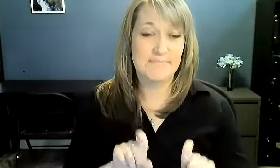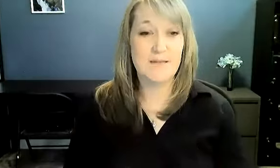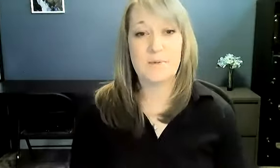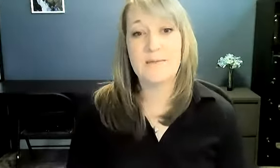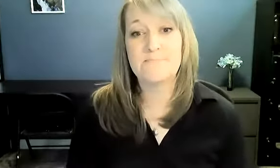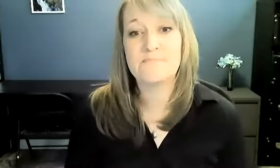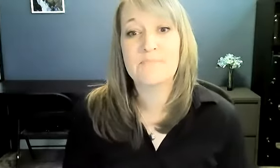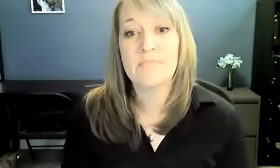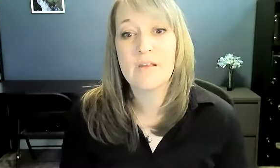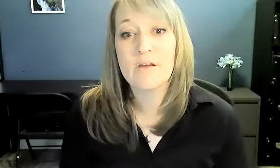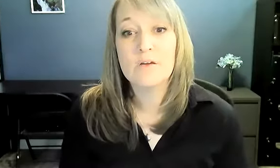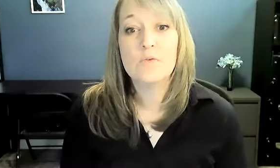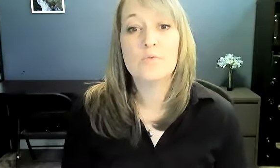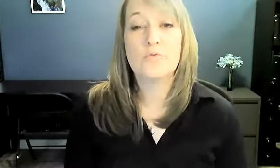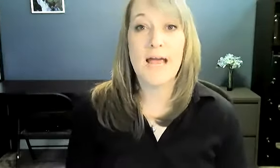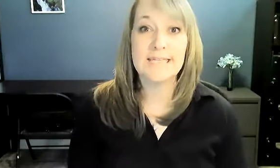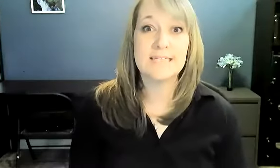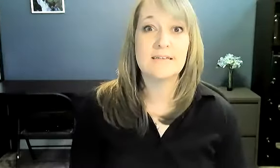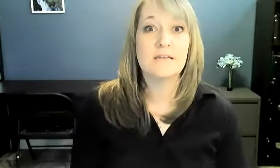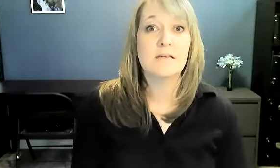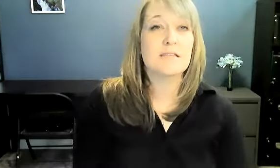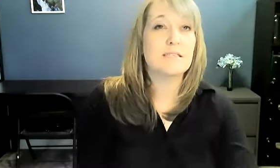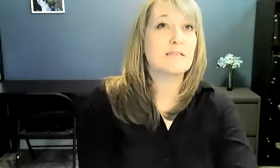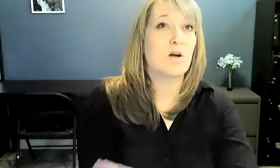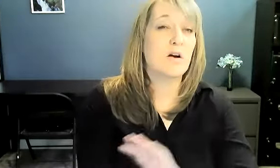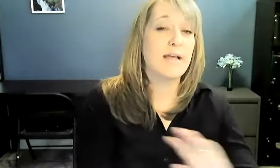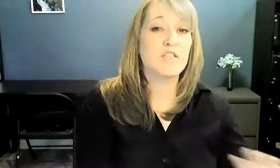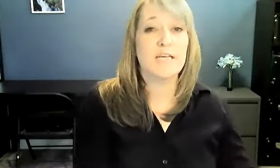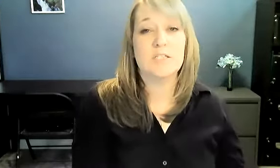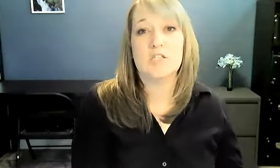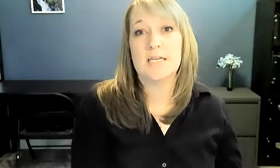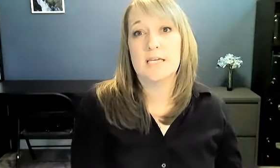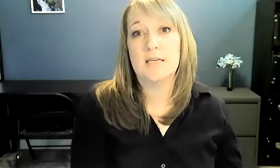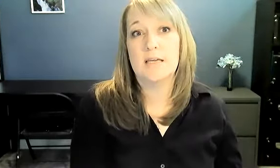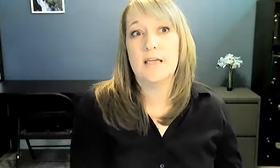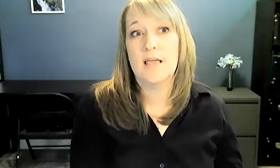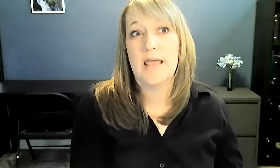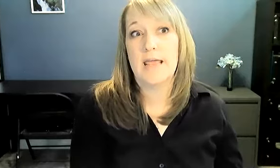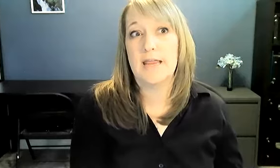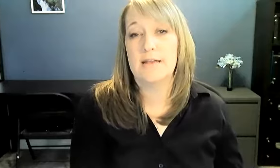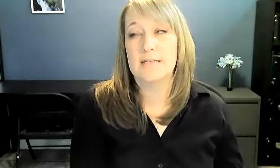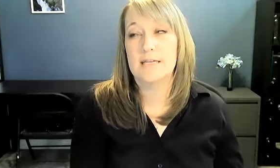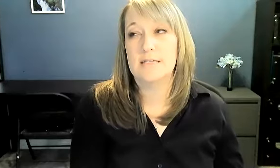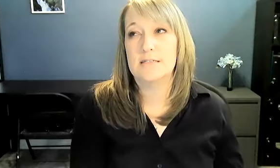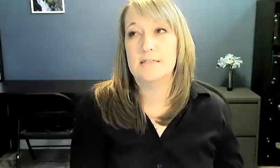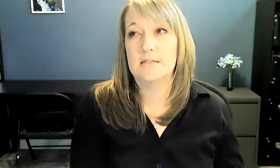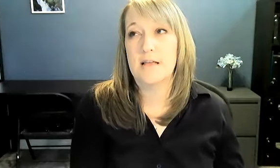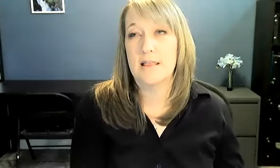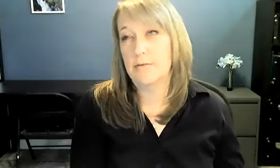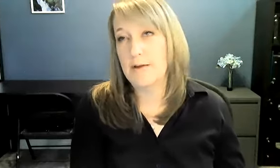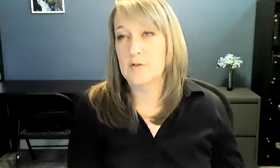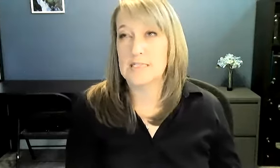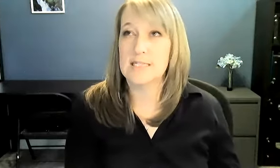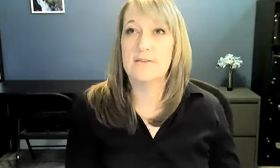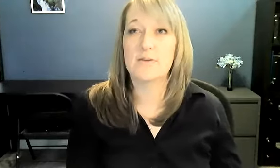Either way. Right. This is R-I-G-H-T, and it's not like right versus left. This